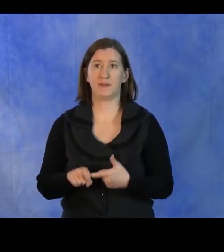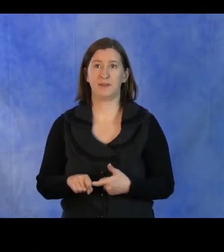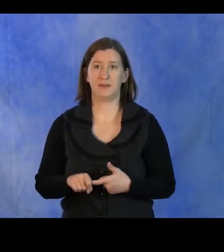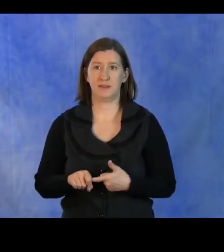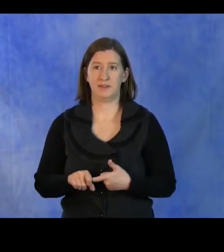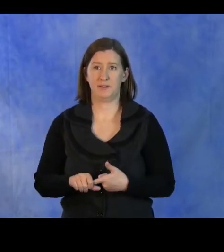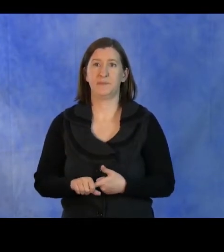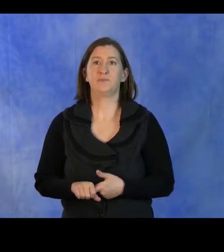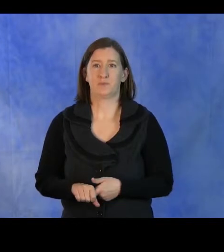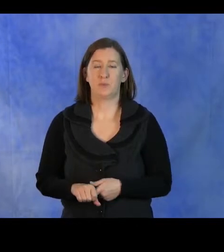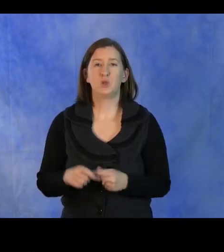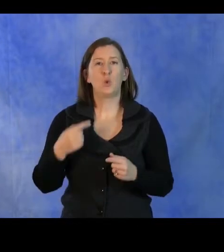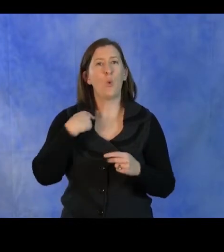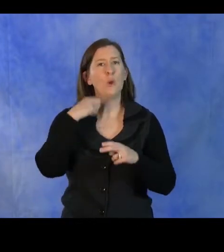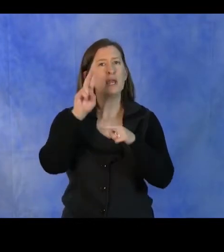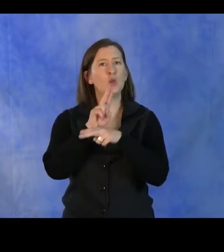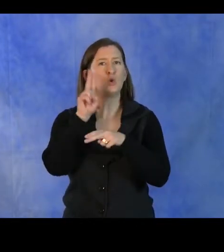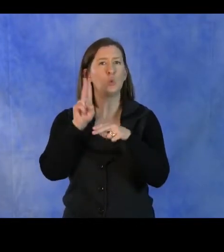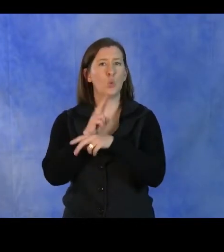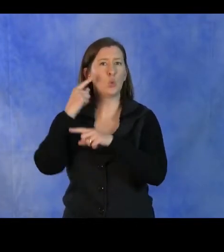and phonological.